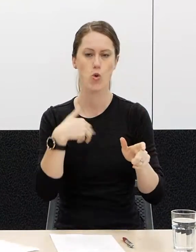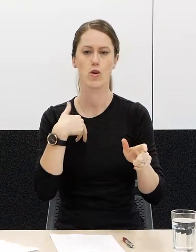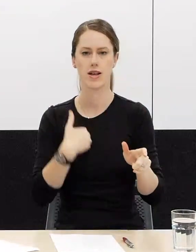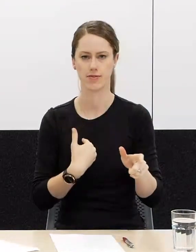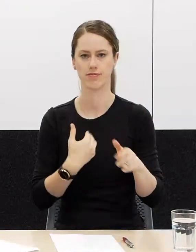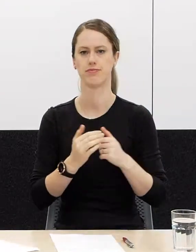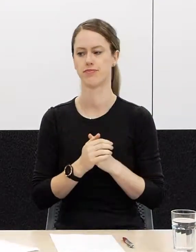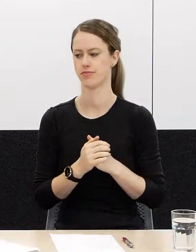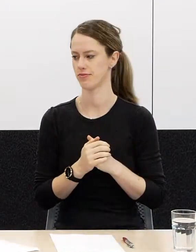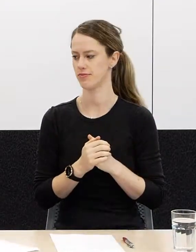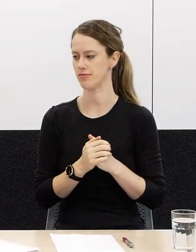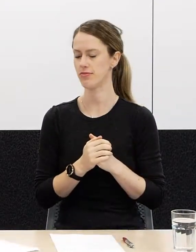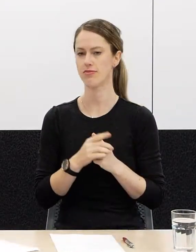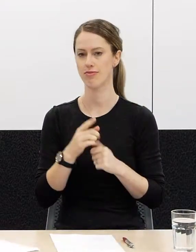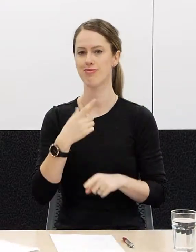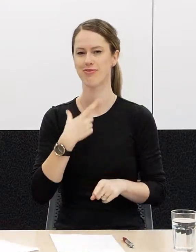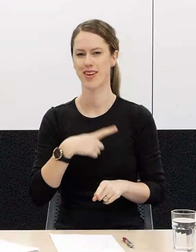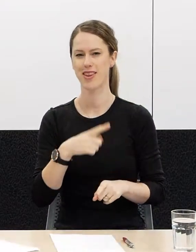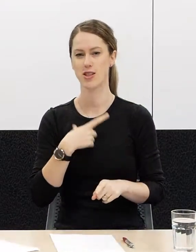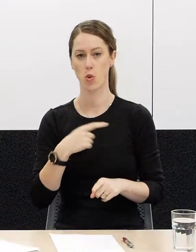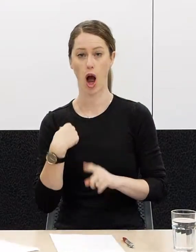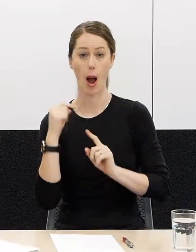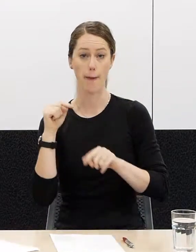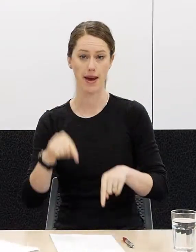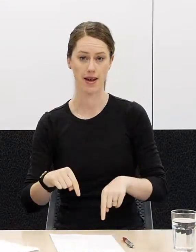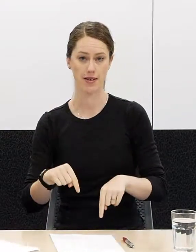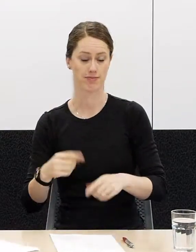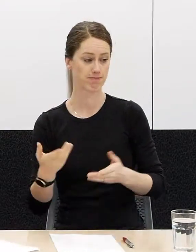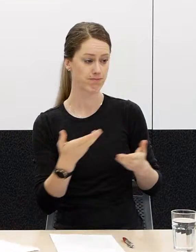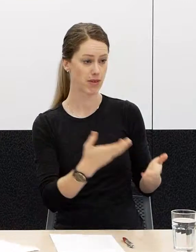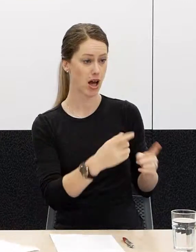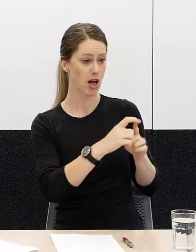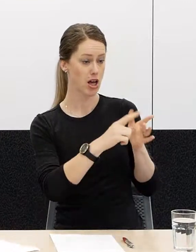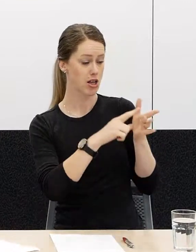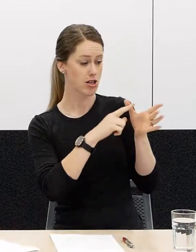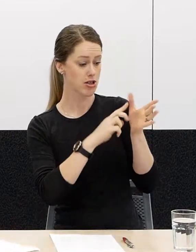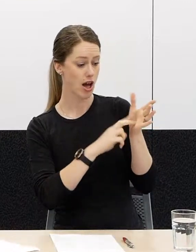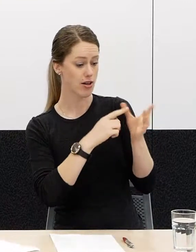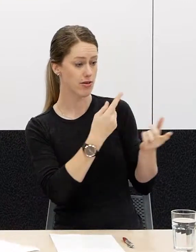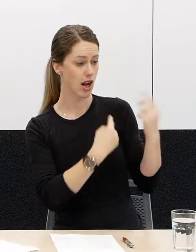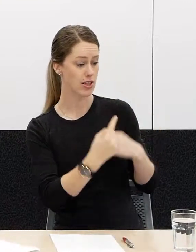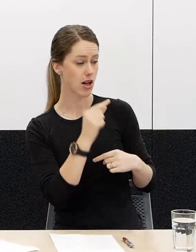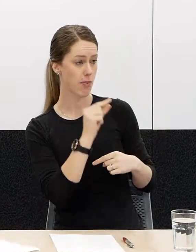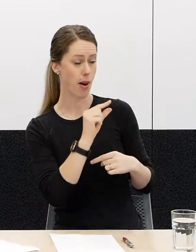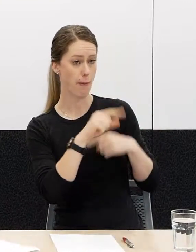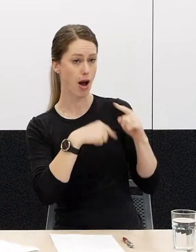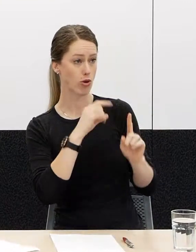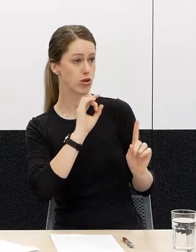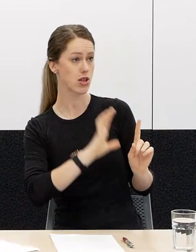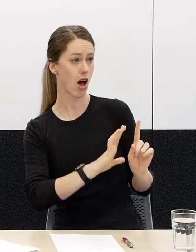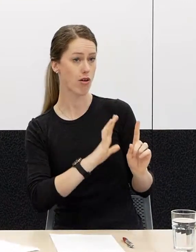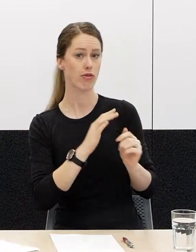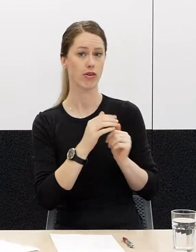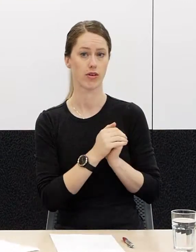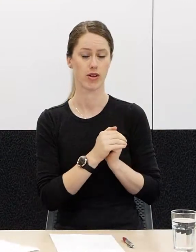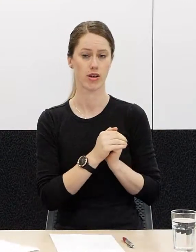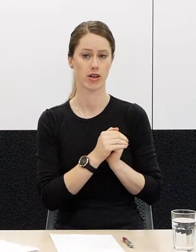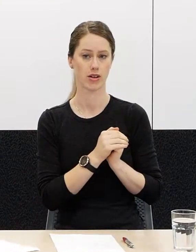So that's primarily why I'm here. Diana, do you want to just kind of tell us a little bit about yourself